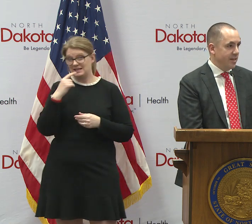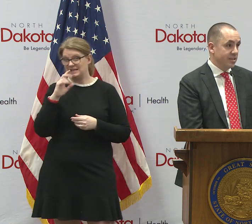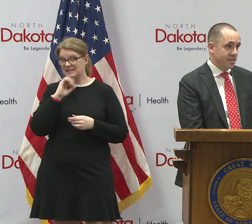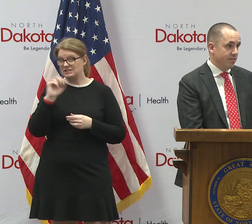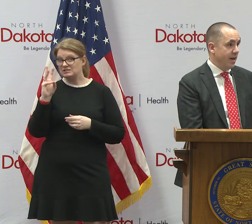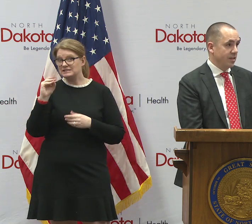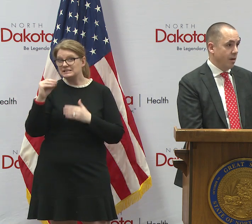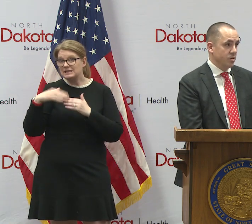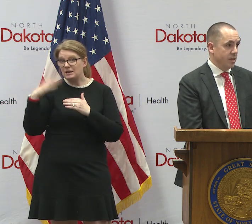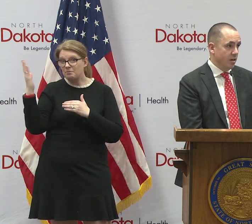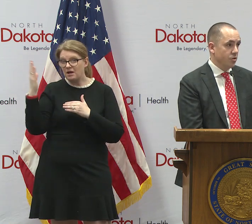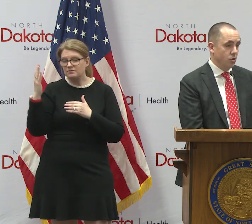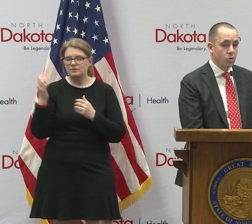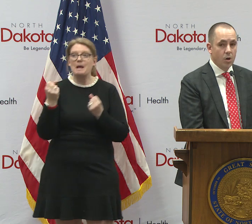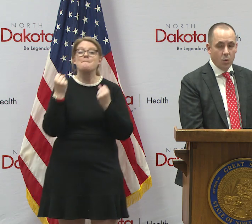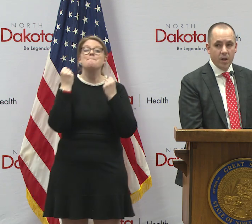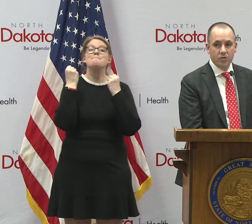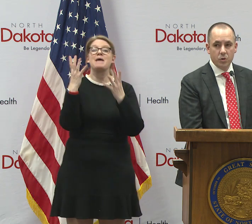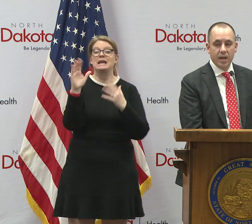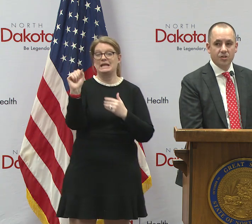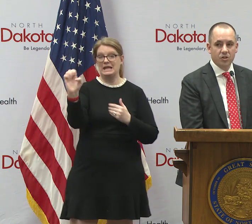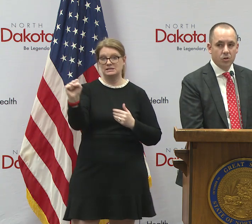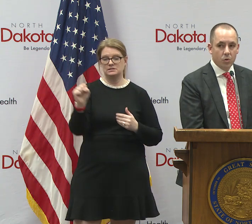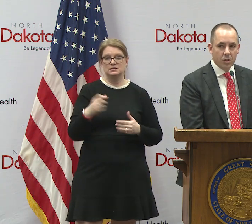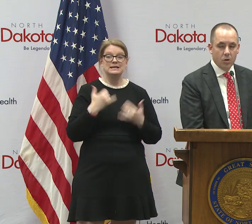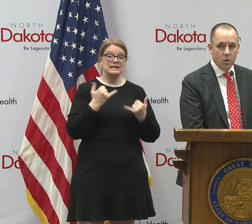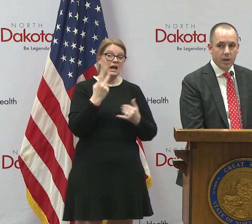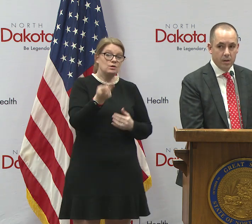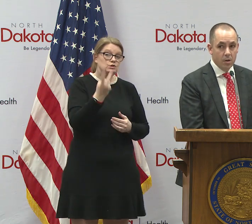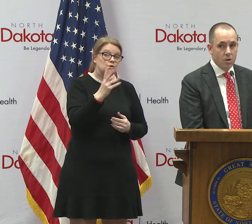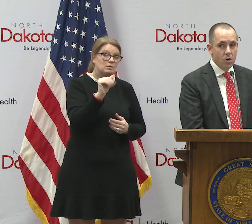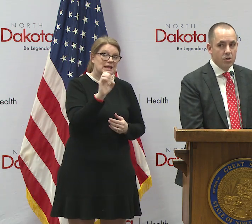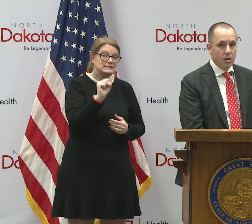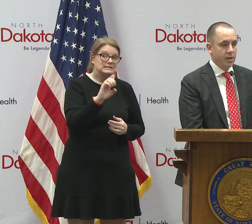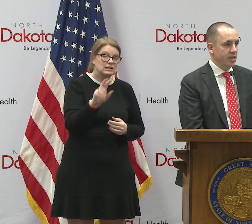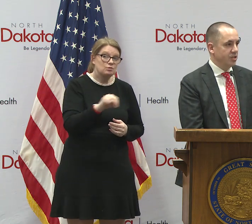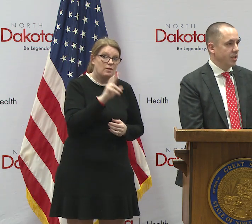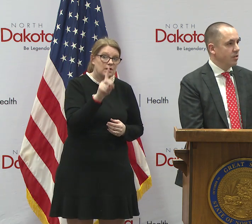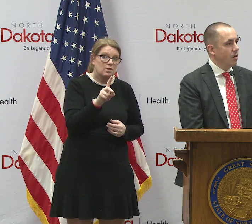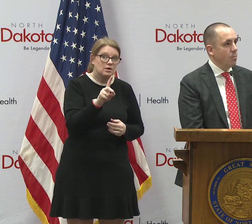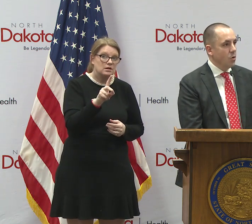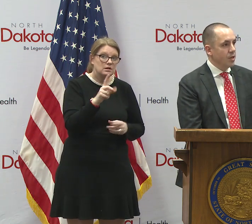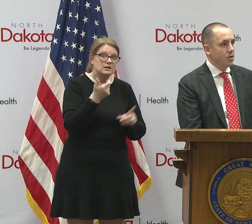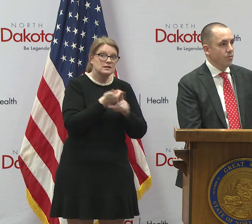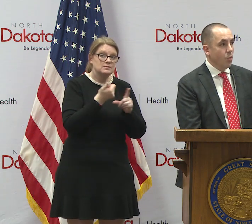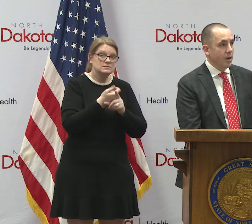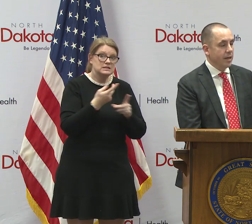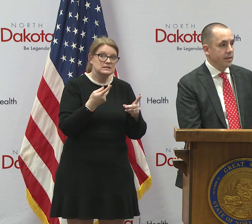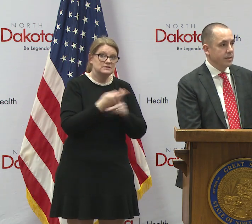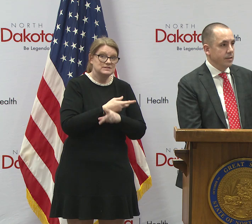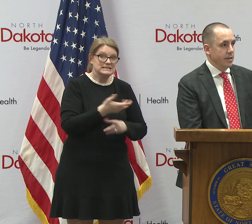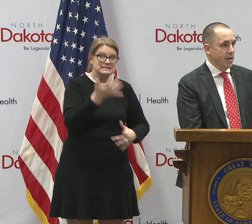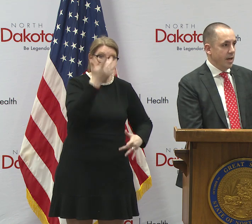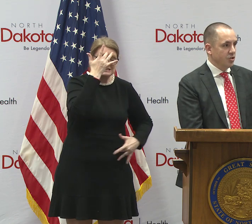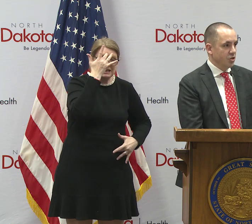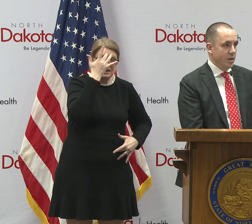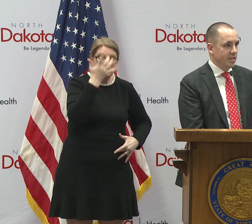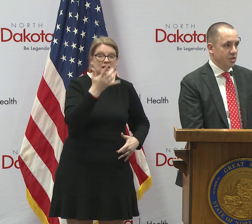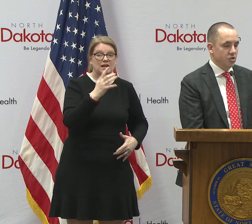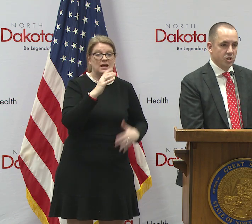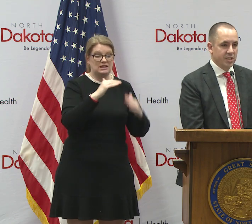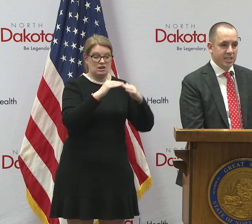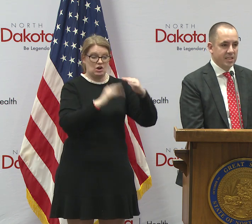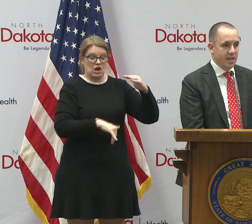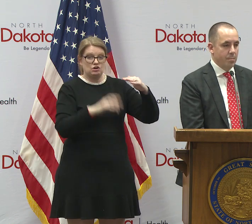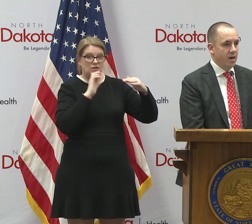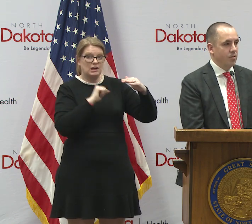many cases. In fact, I will tell you, we have 2 cases in North Dakota that are getting sick that are both under 40. And so it